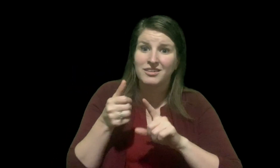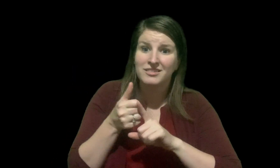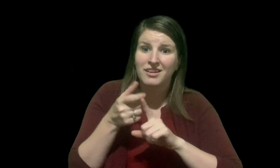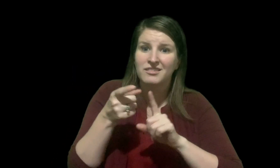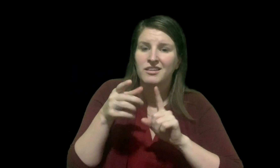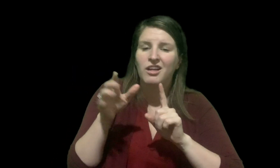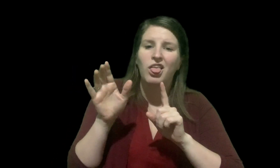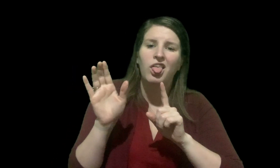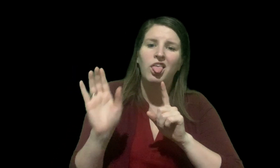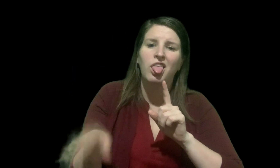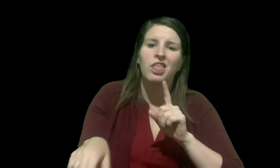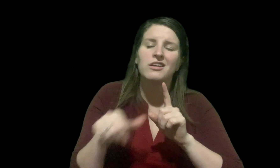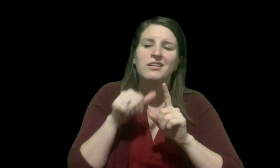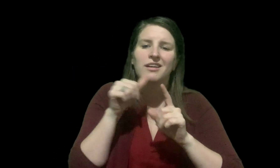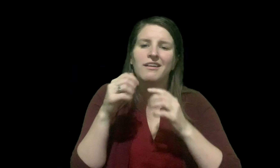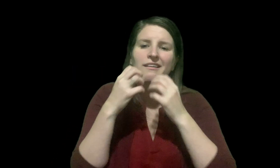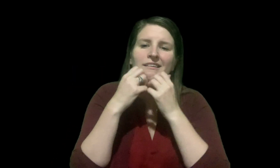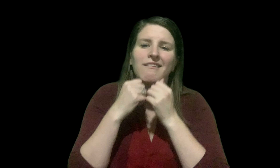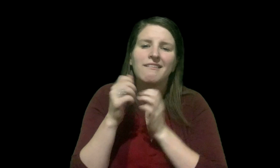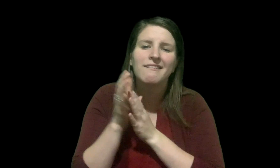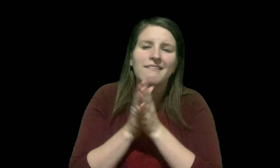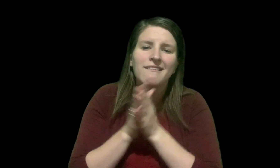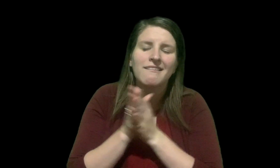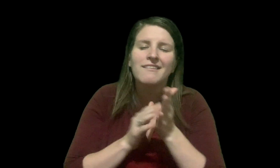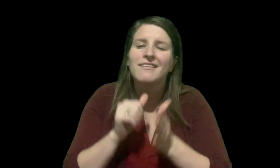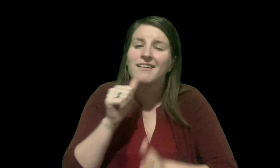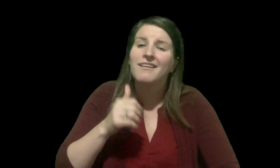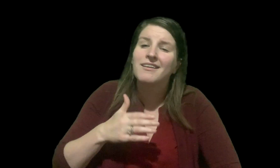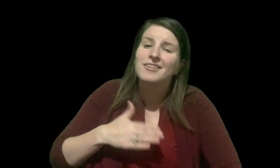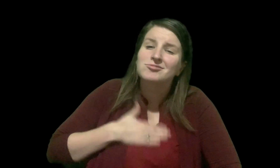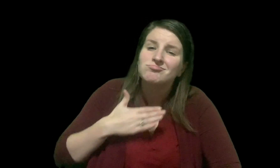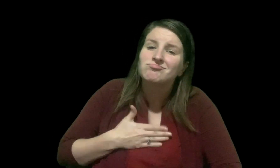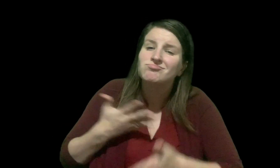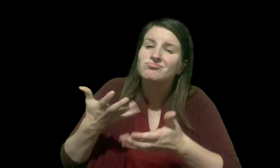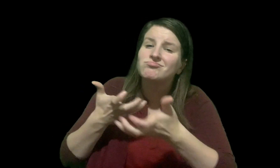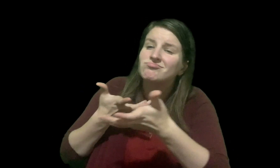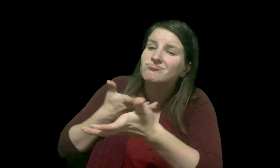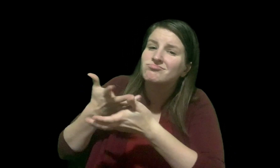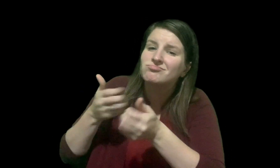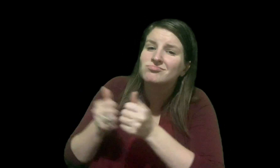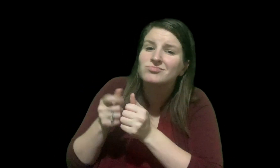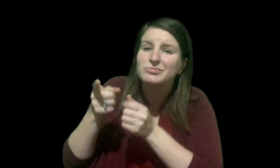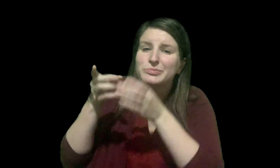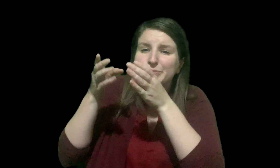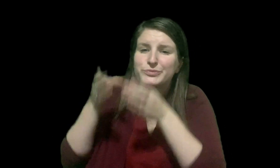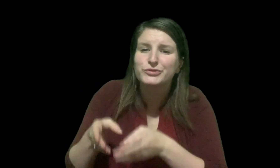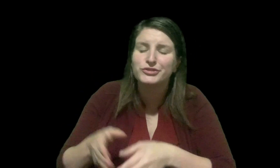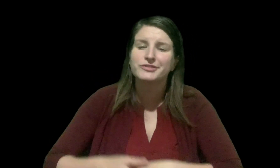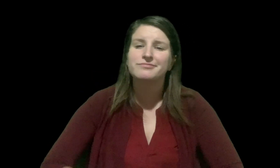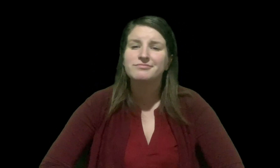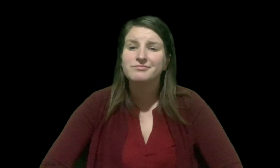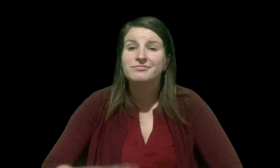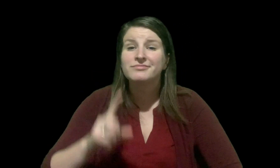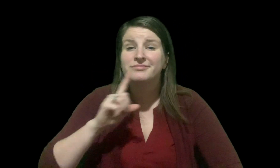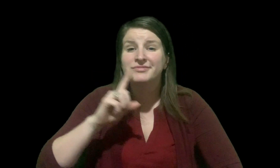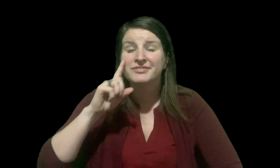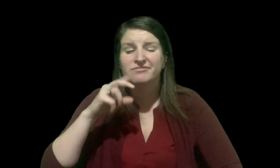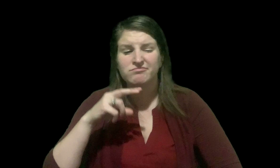Because sometimes those one-worded answers can make it seem like you don't care, or that you're not happy to talk with